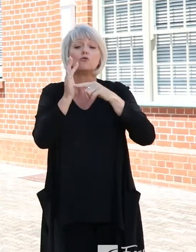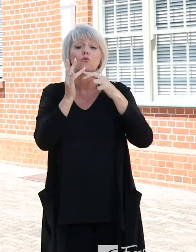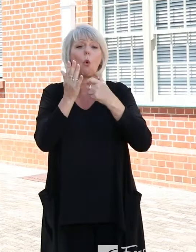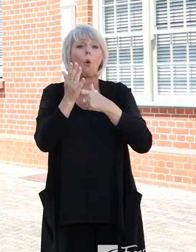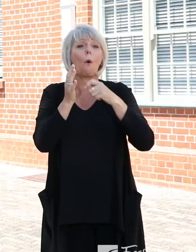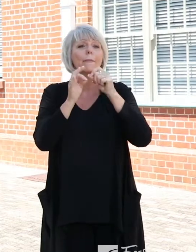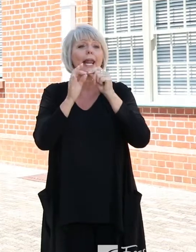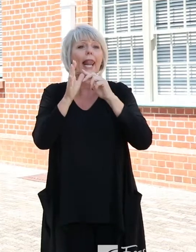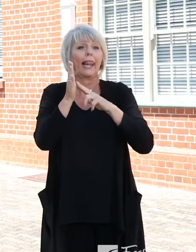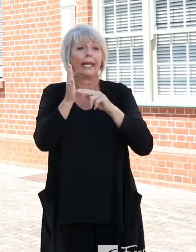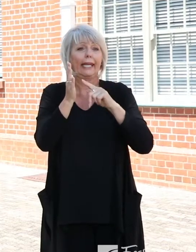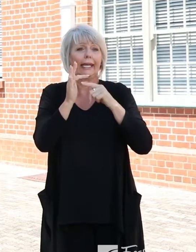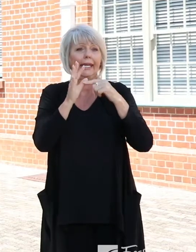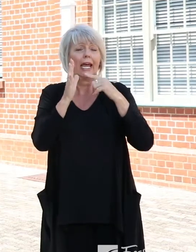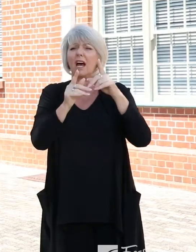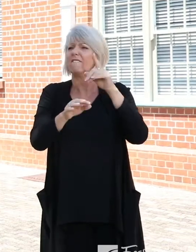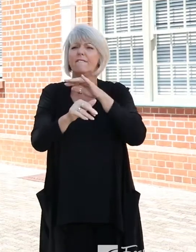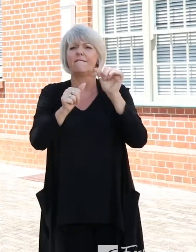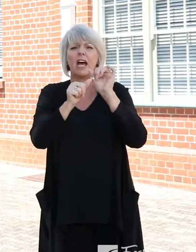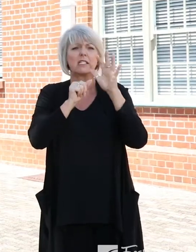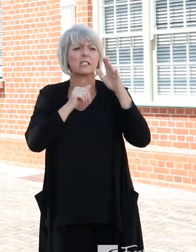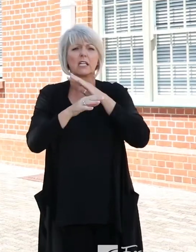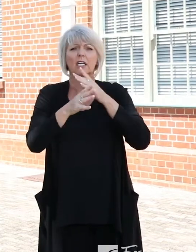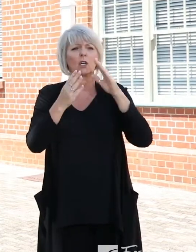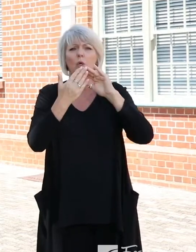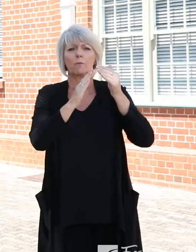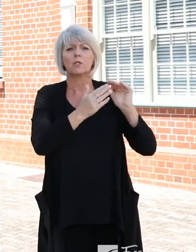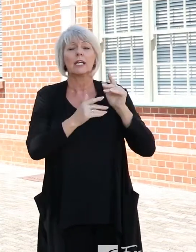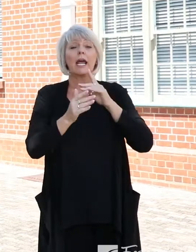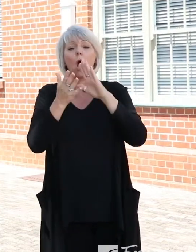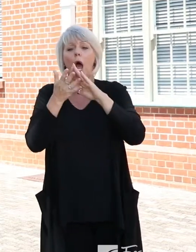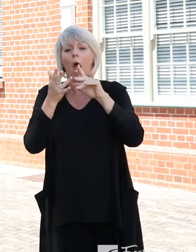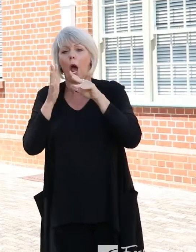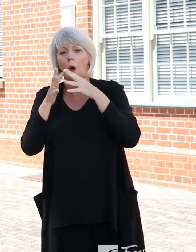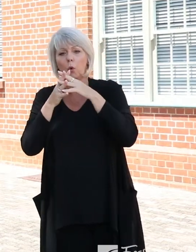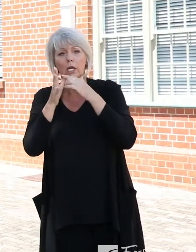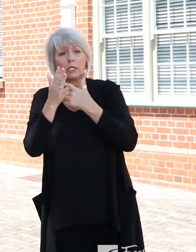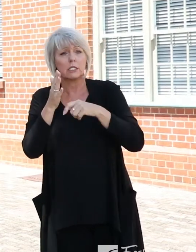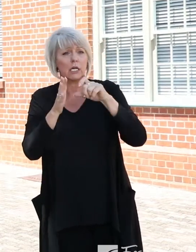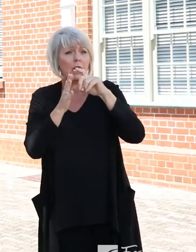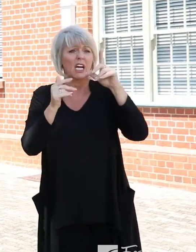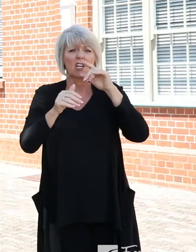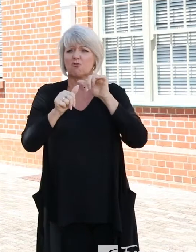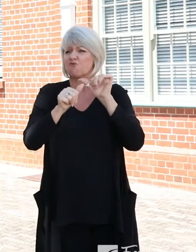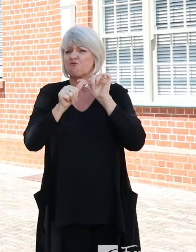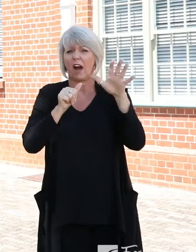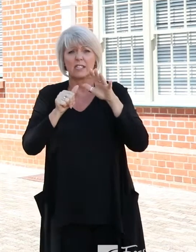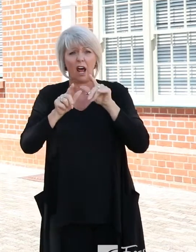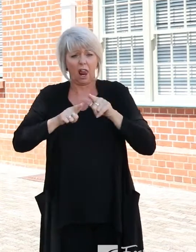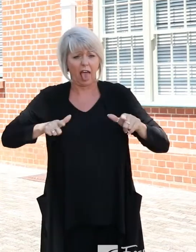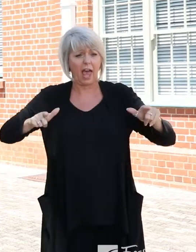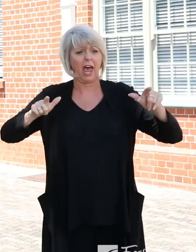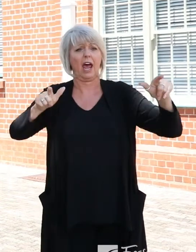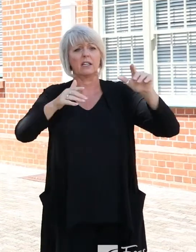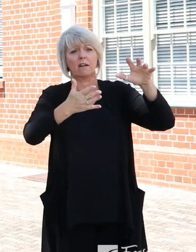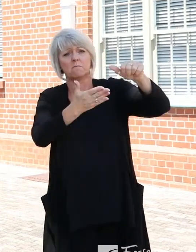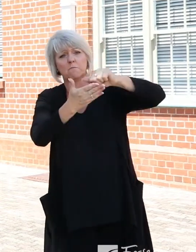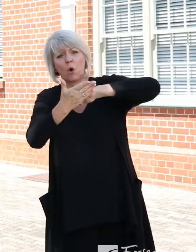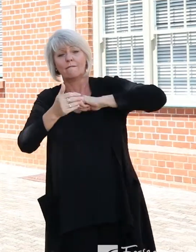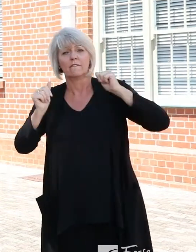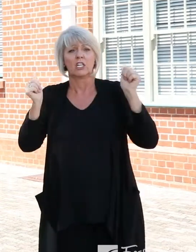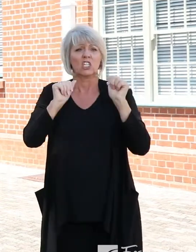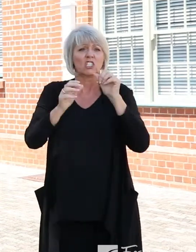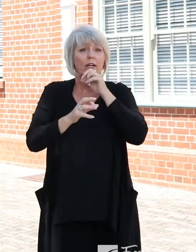Lee is a great community. It was a mining community, Torbin Lee Howard. It's a great block of land that the government has purchased